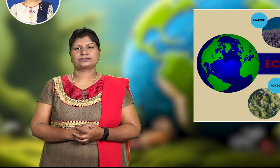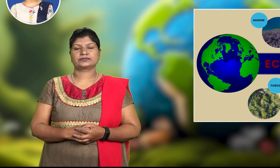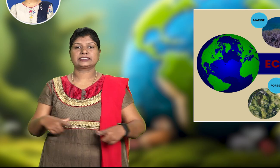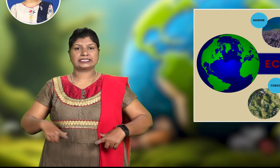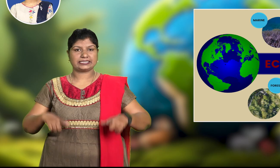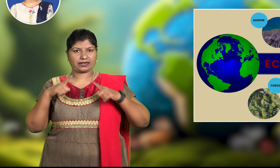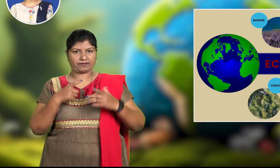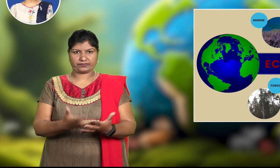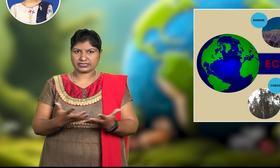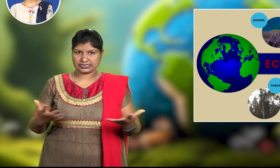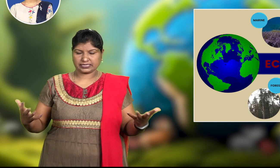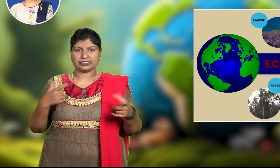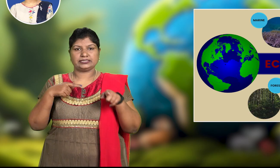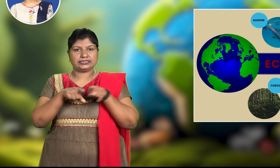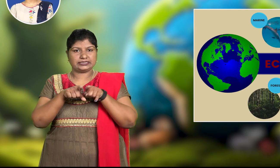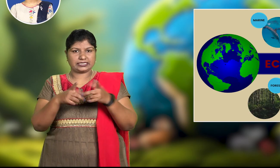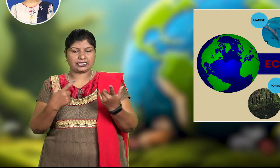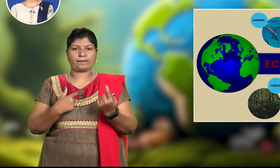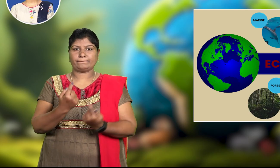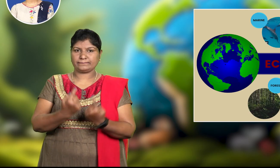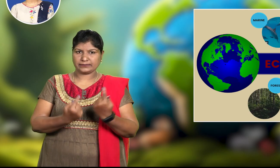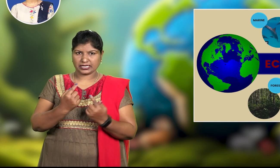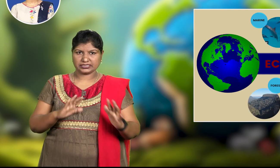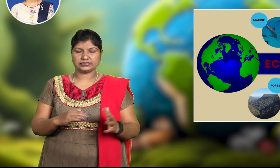Living things like plants,